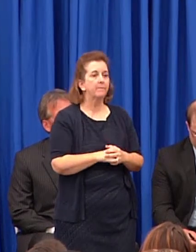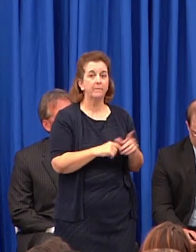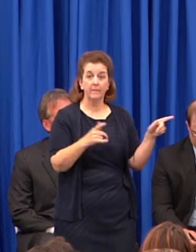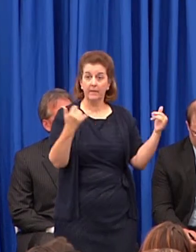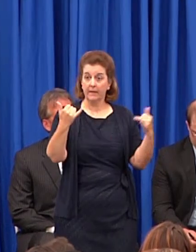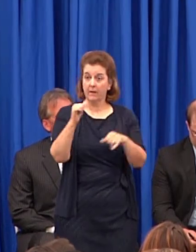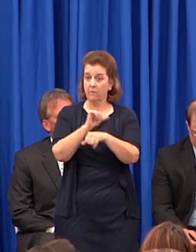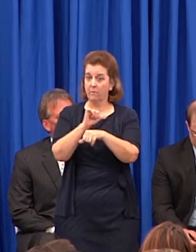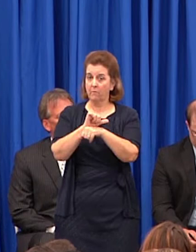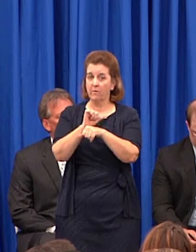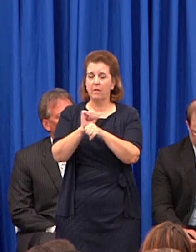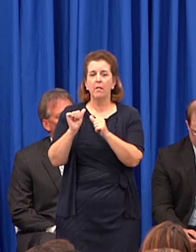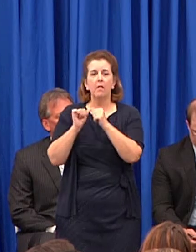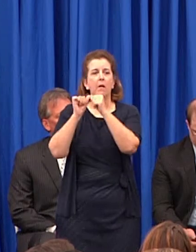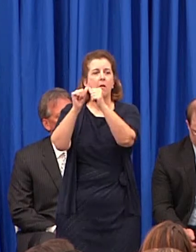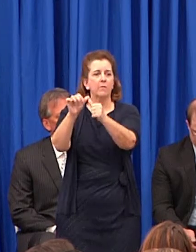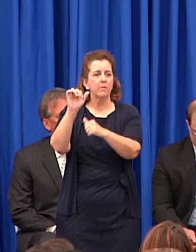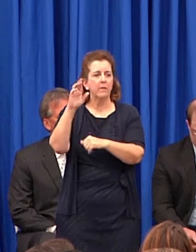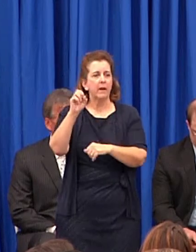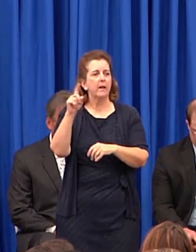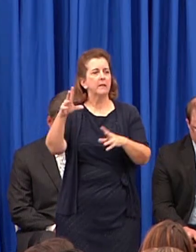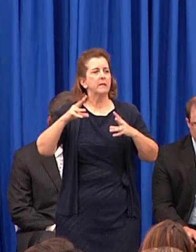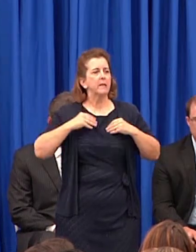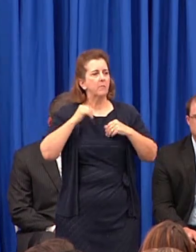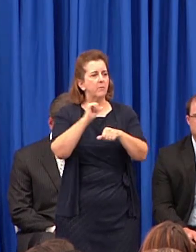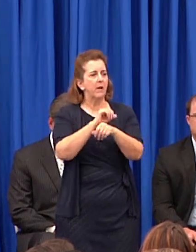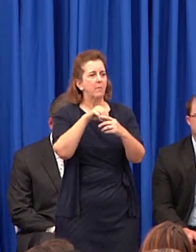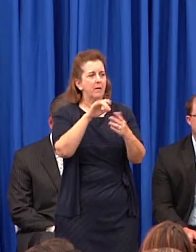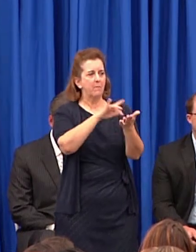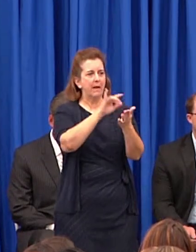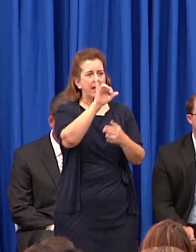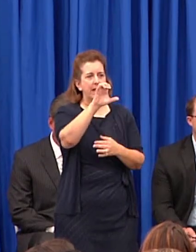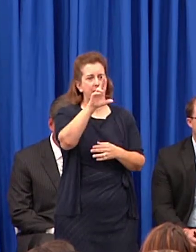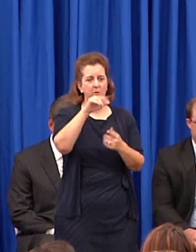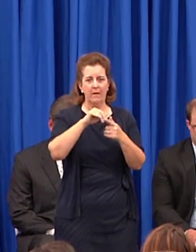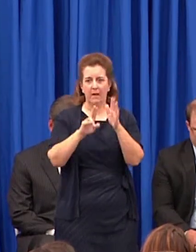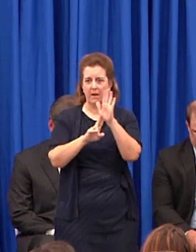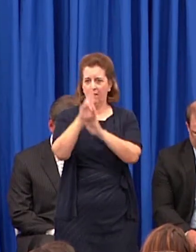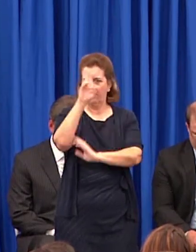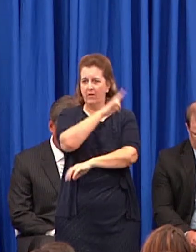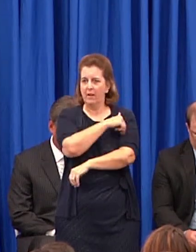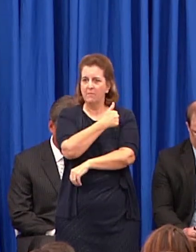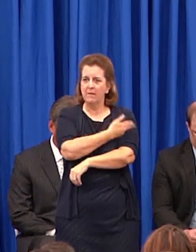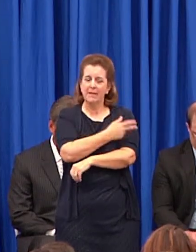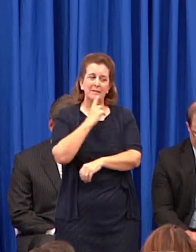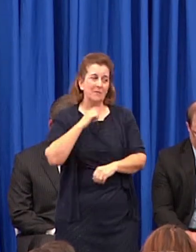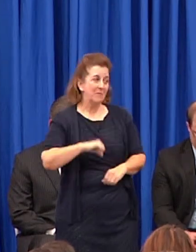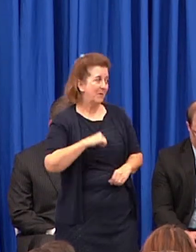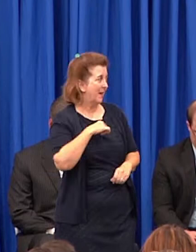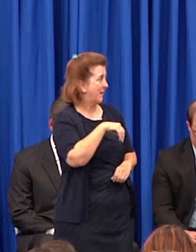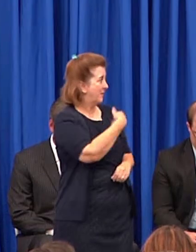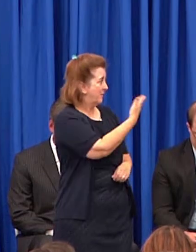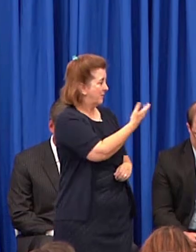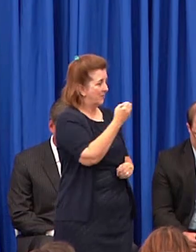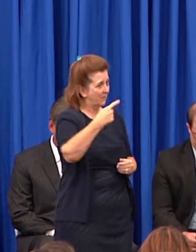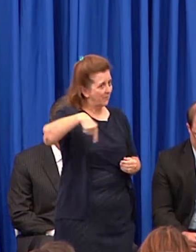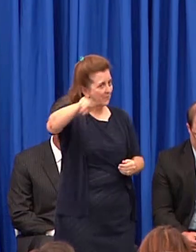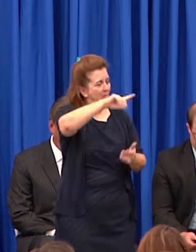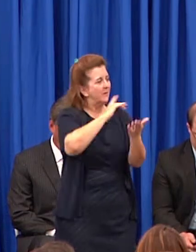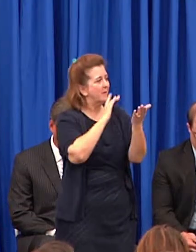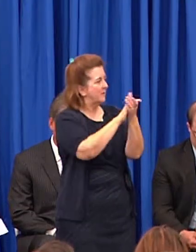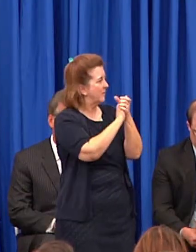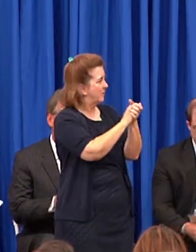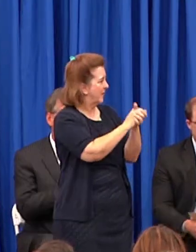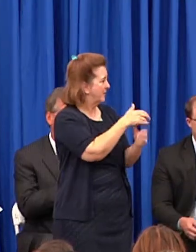works in long-term care and has accepted a job in the medical ICU at Huntsville Hospital. We're very proud of you, so please join me in congratulating